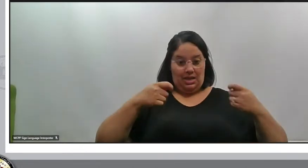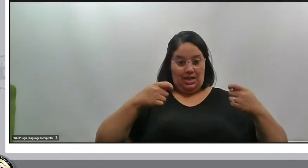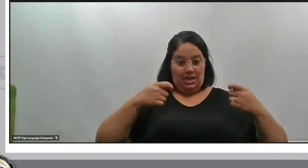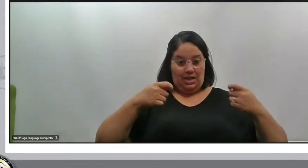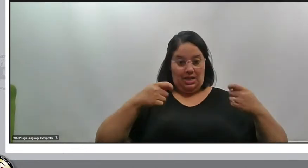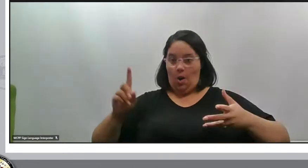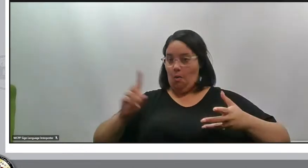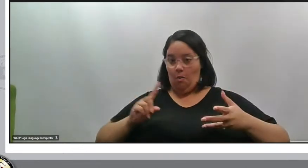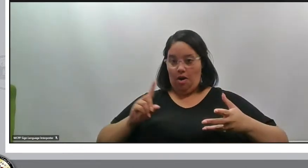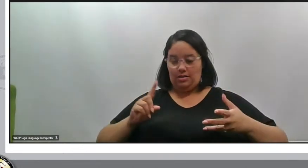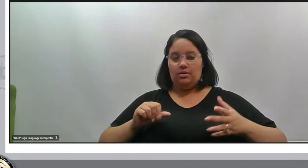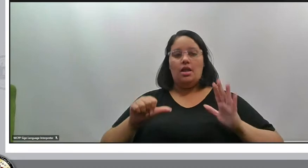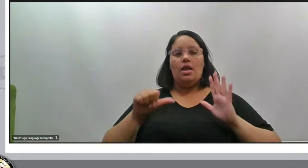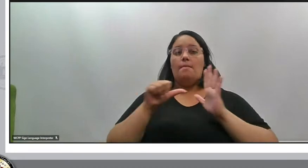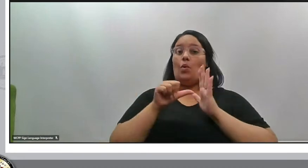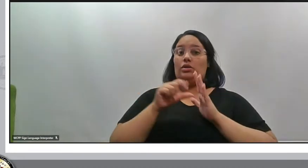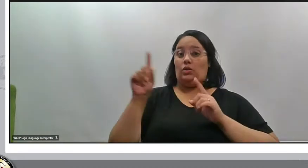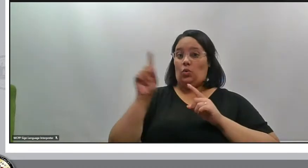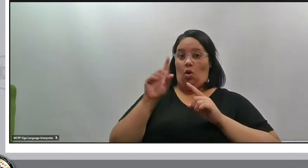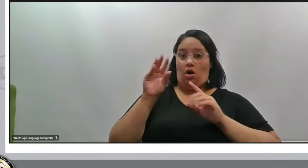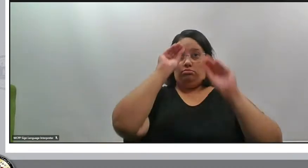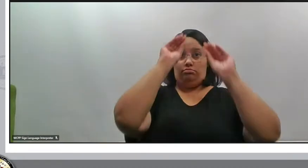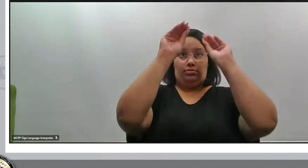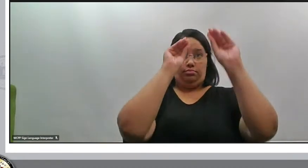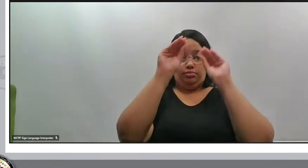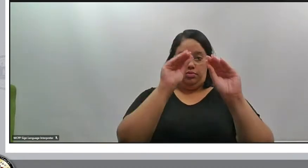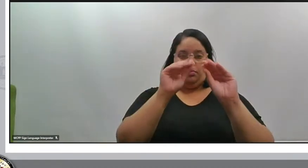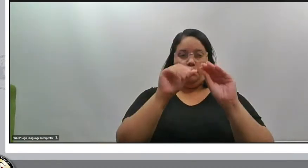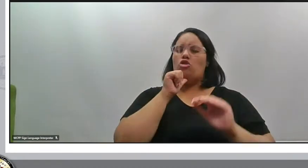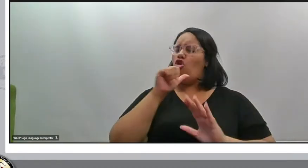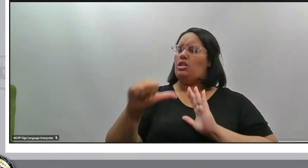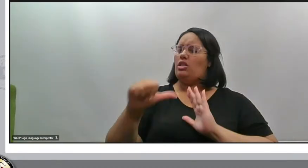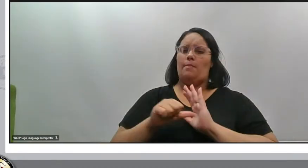seeing what is important and what is not important, and